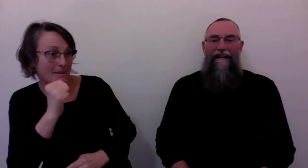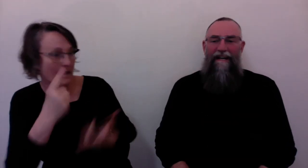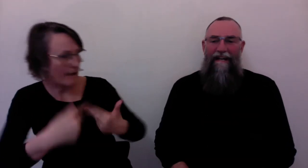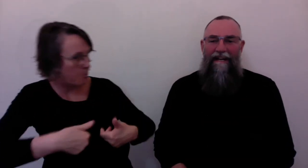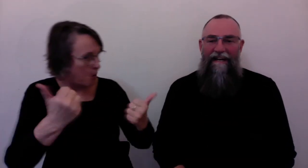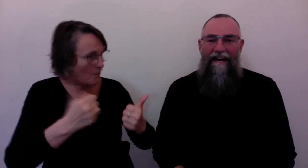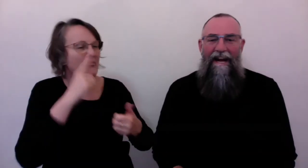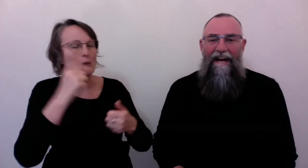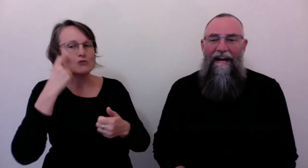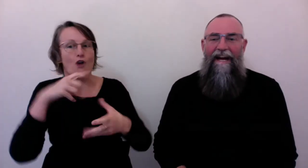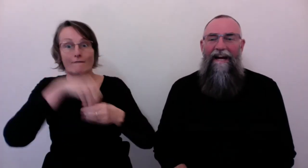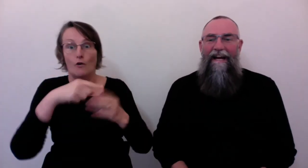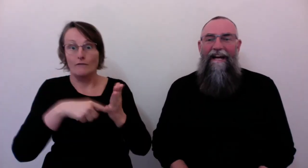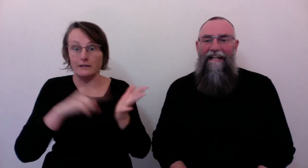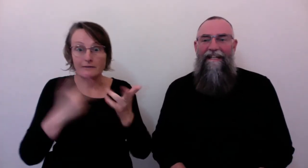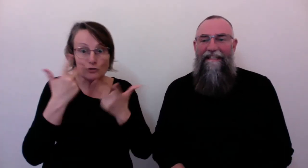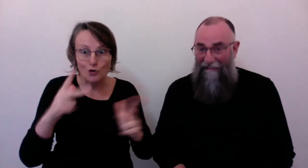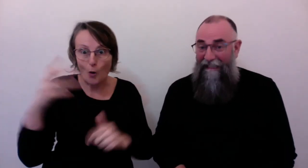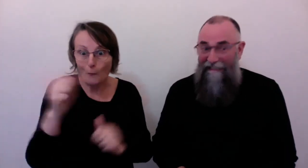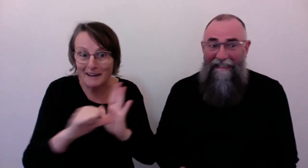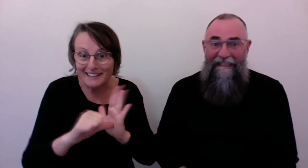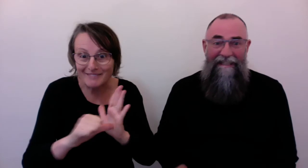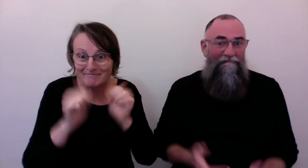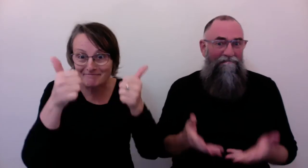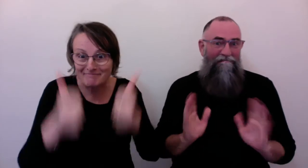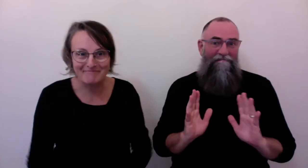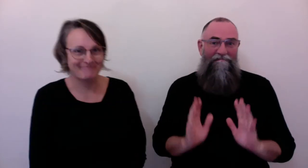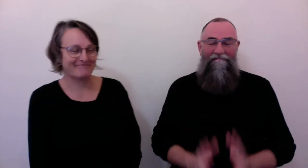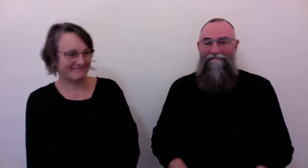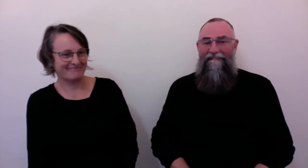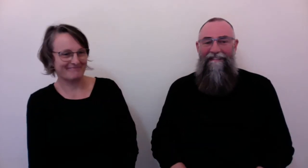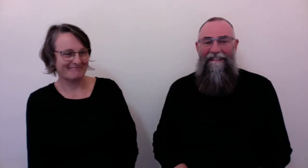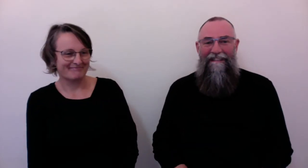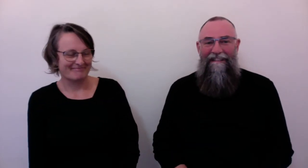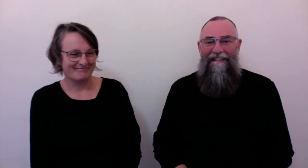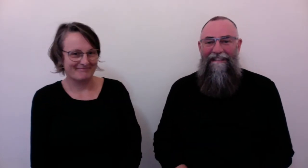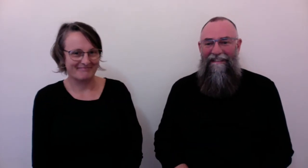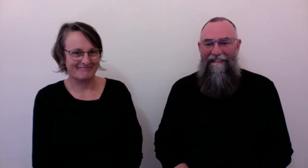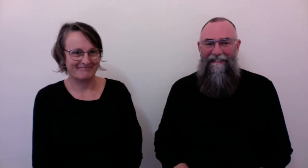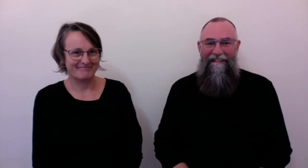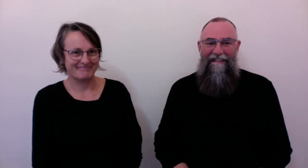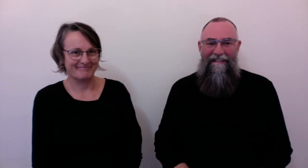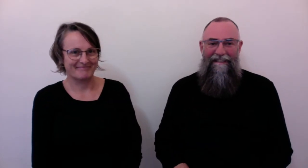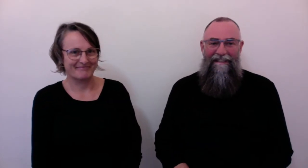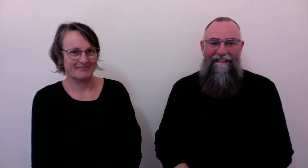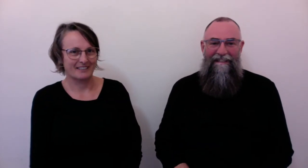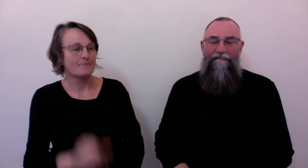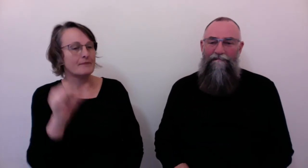work. All right, bro. Love that. Okay, there's some things that. Good stuff. But this is like things that you live with and you